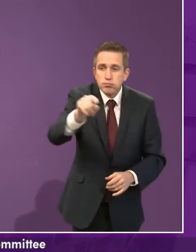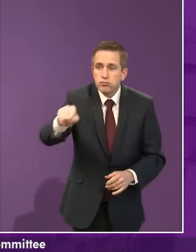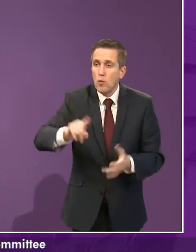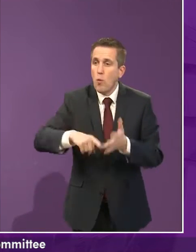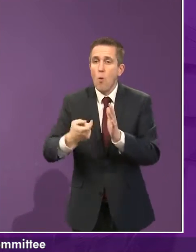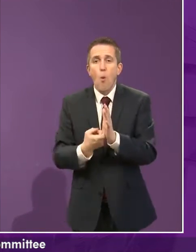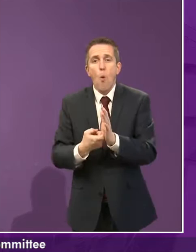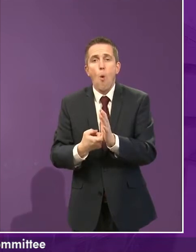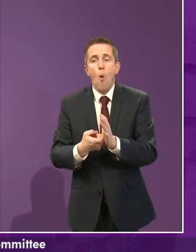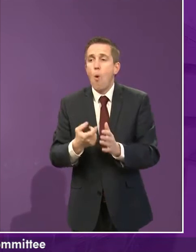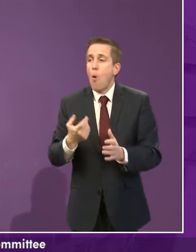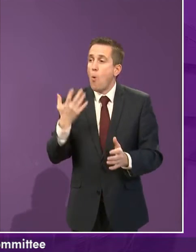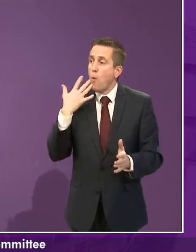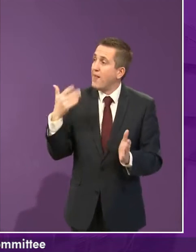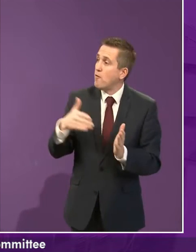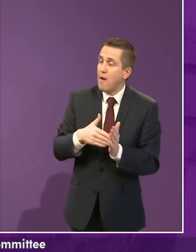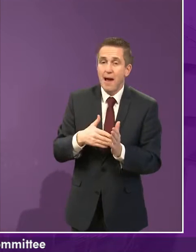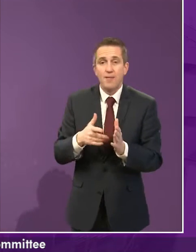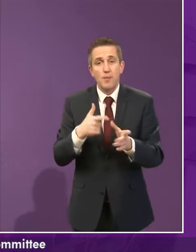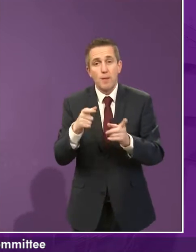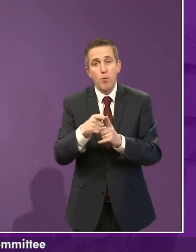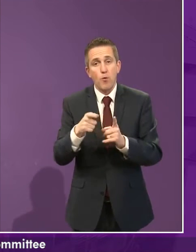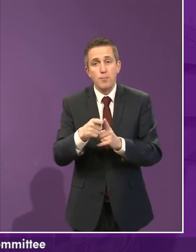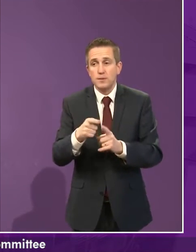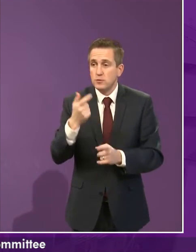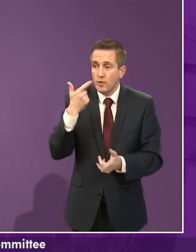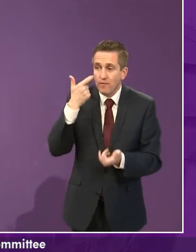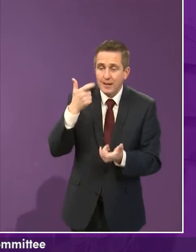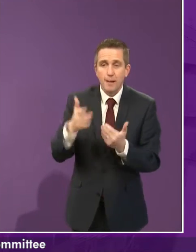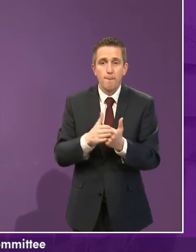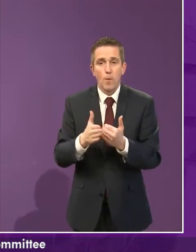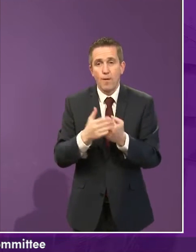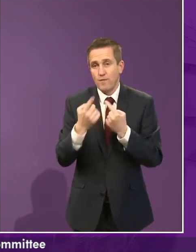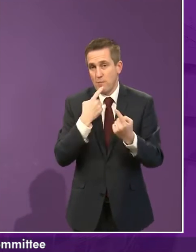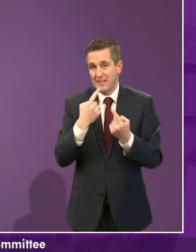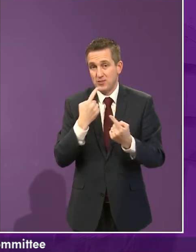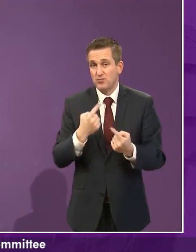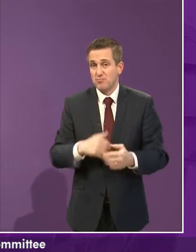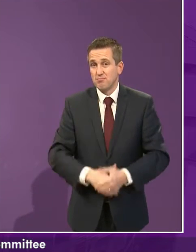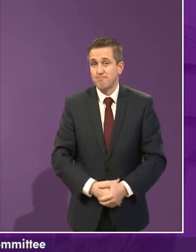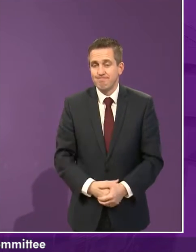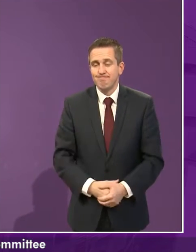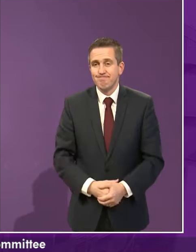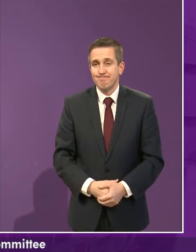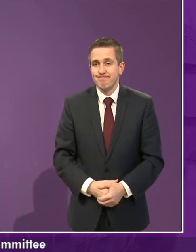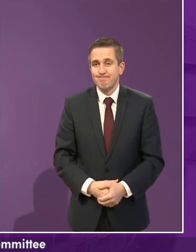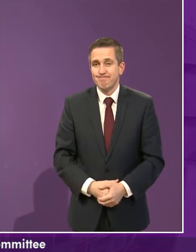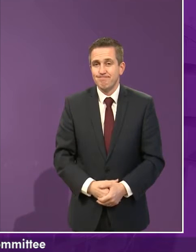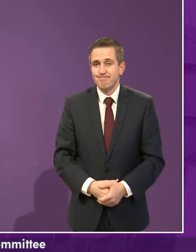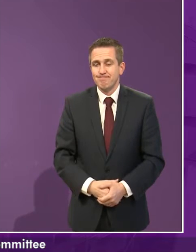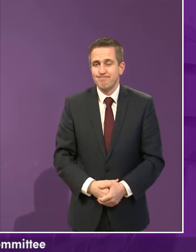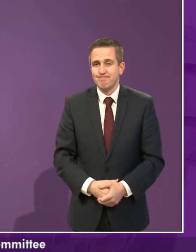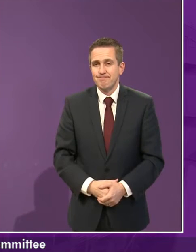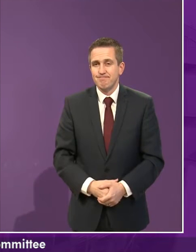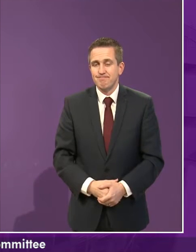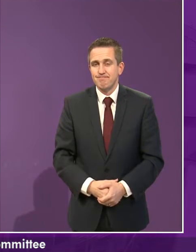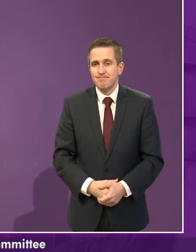access them when they come and visit. But the choice is theirs. Time for one more question? Quickly,